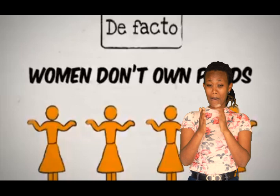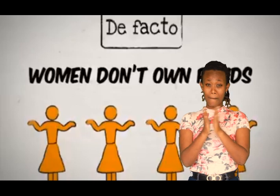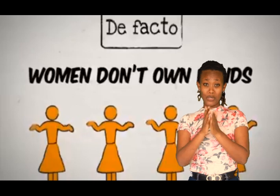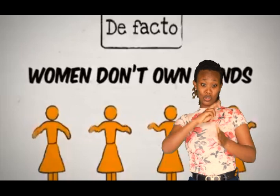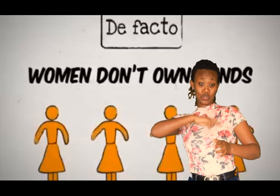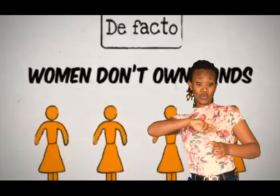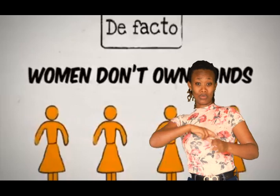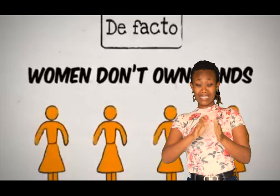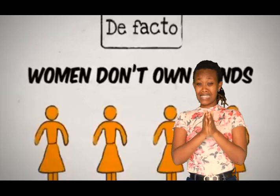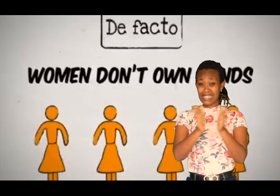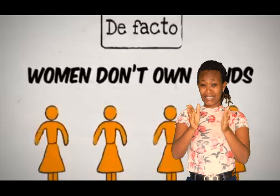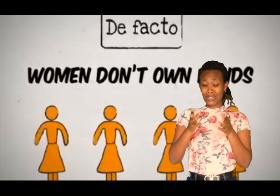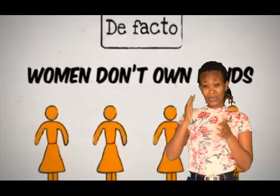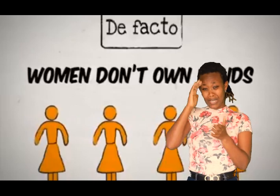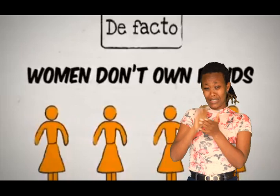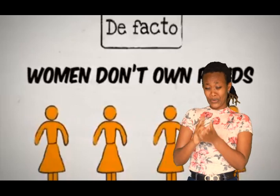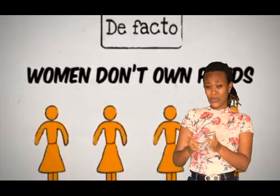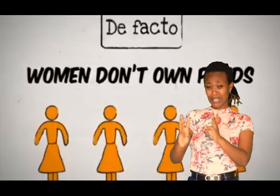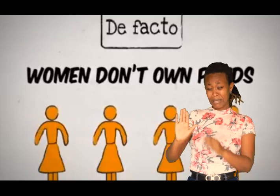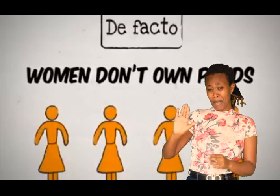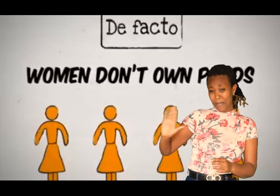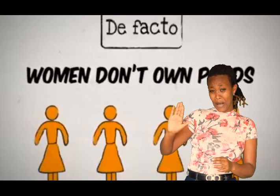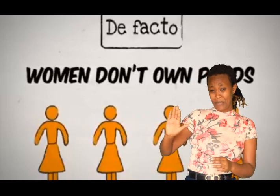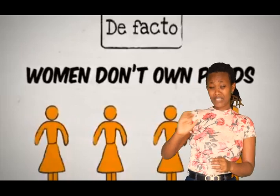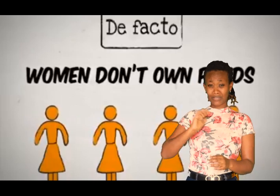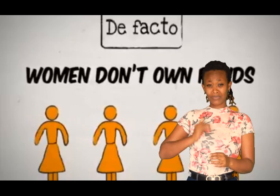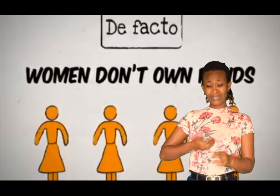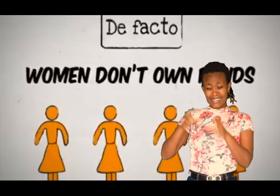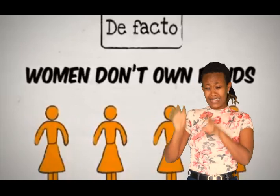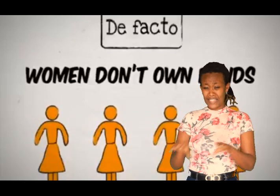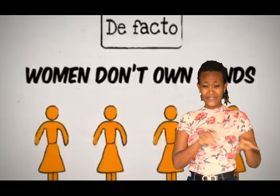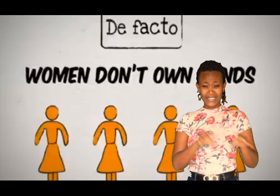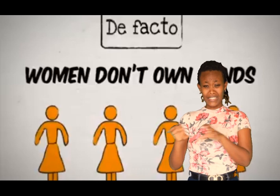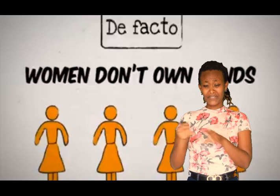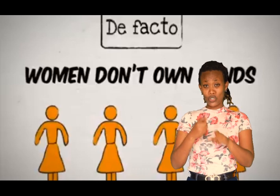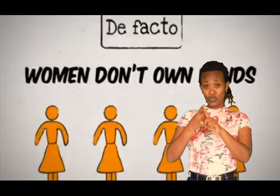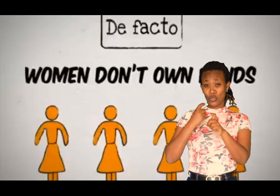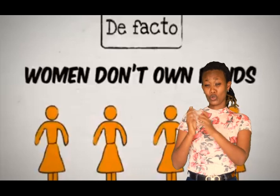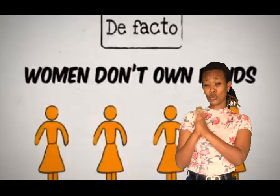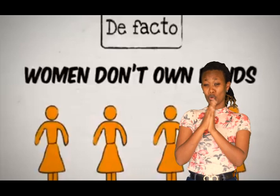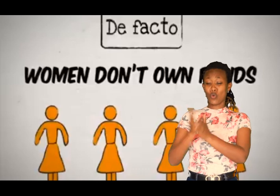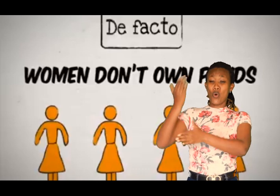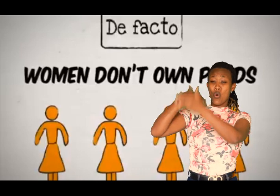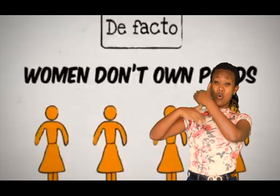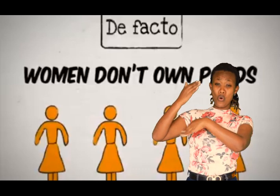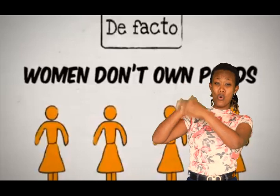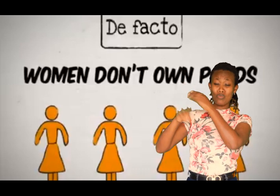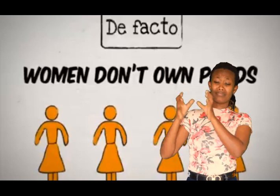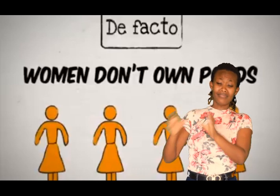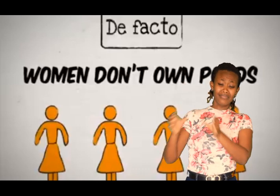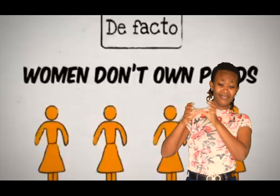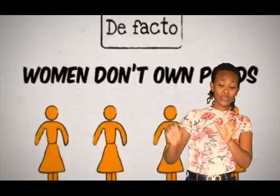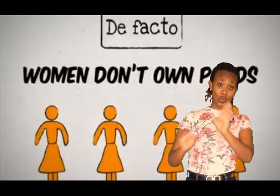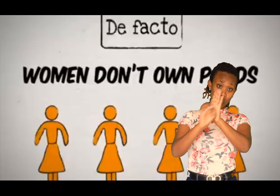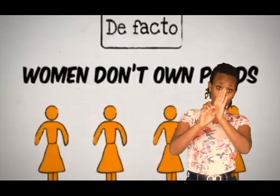practices, women have suffered historical discrimination. For example, female genital mutilation, a practice where part of the